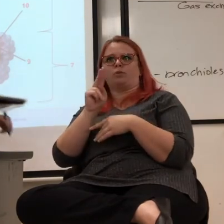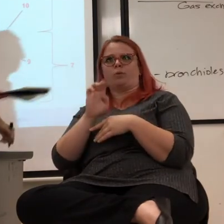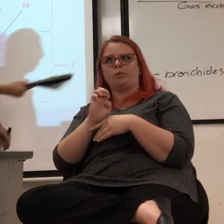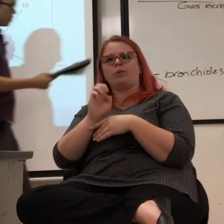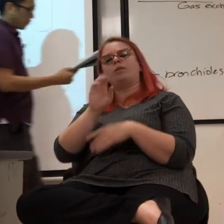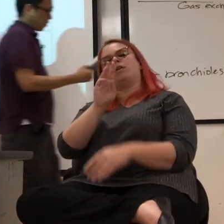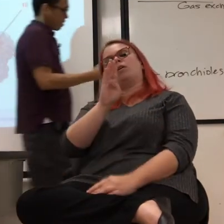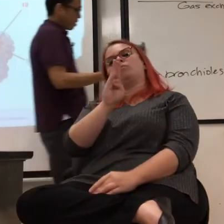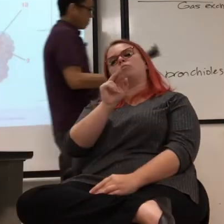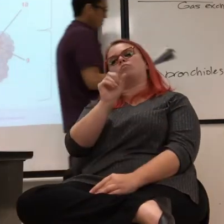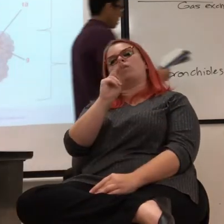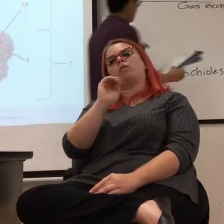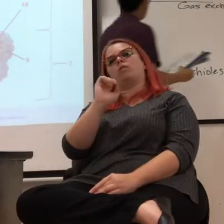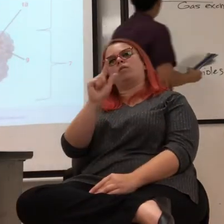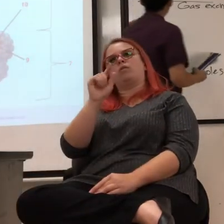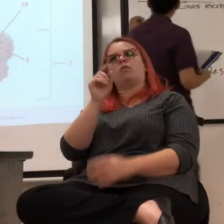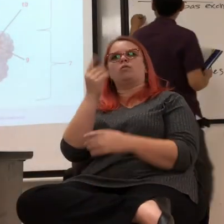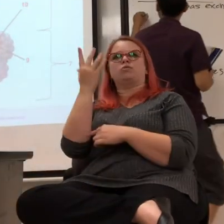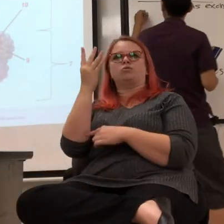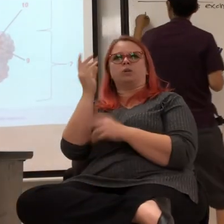So basically from